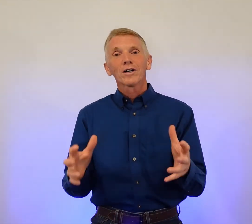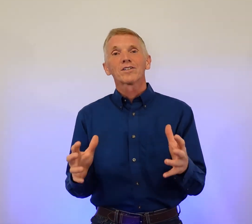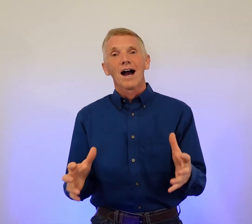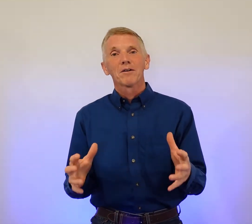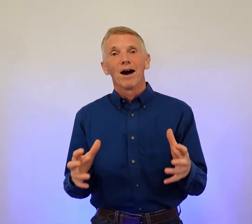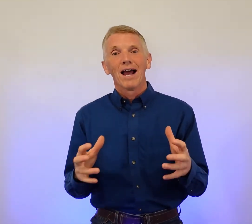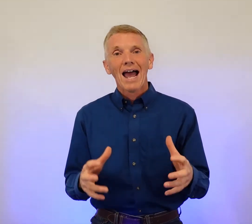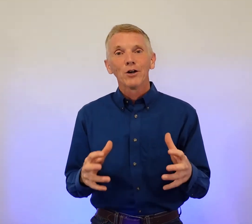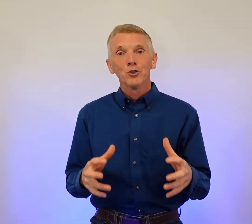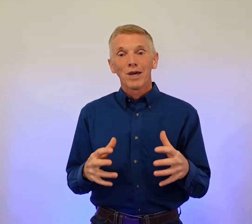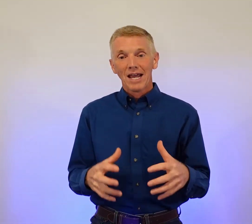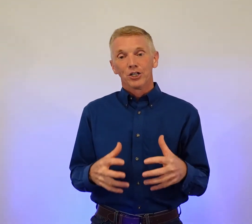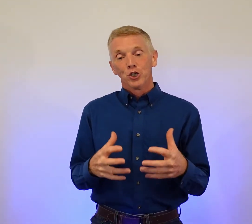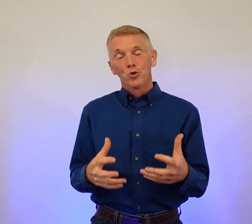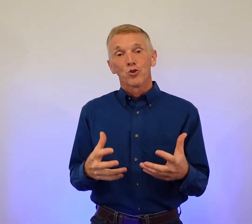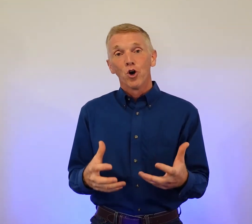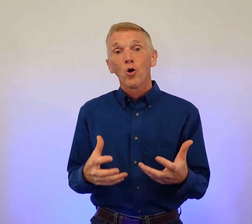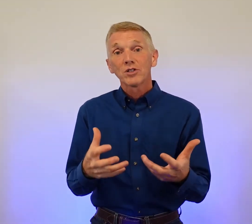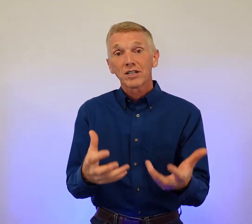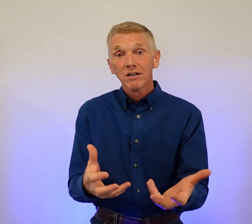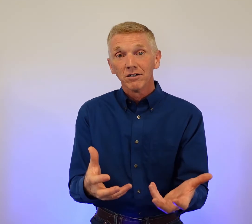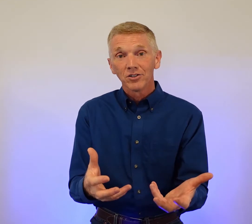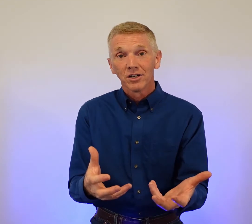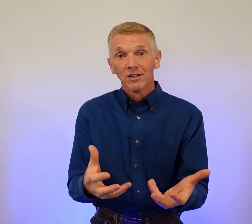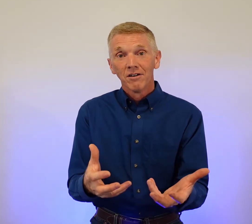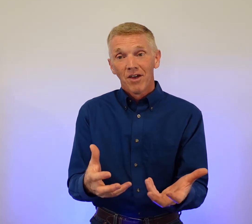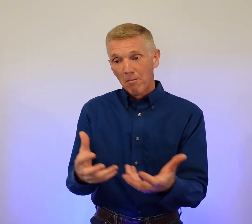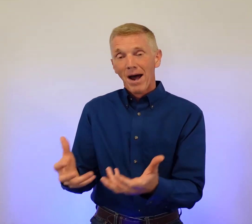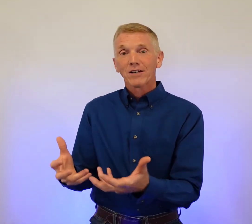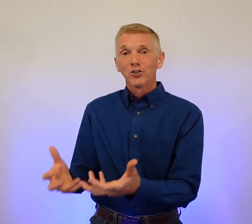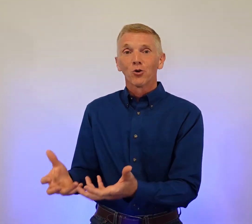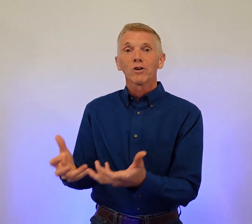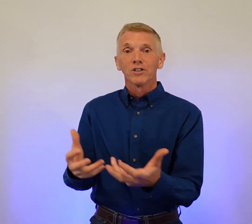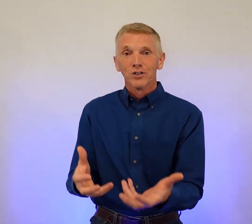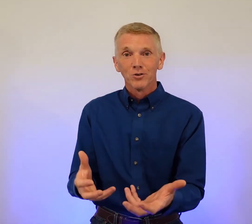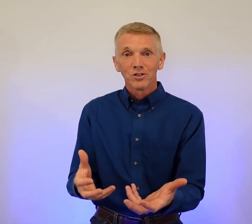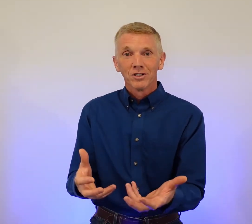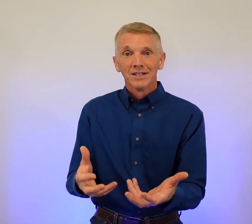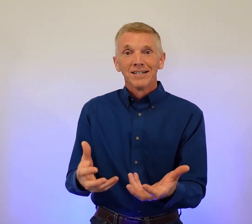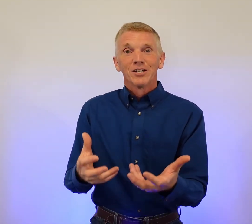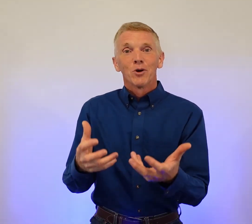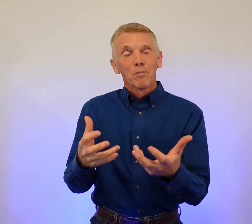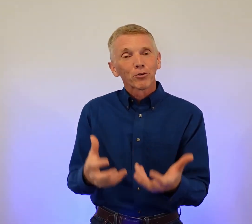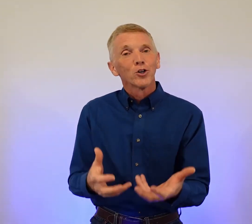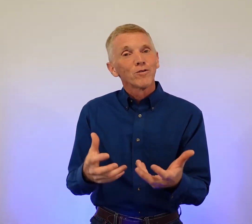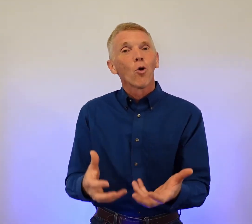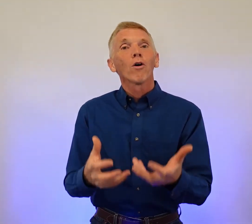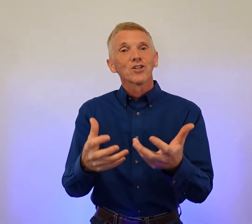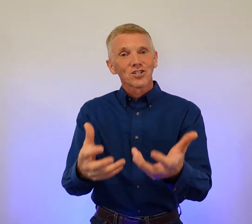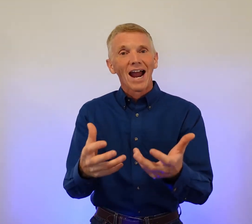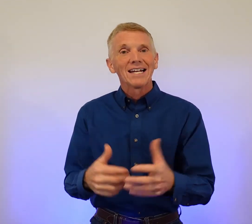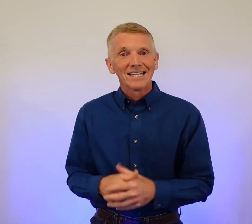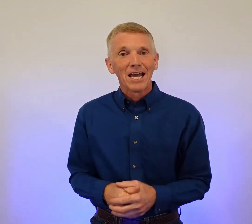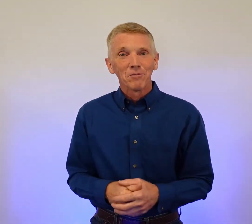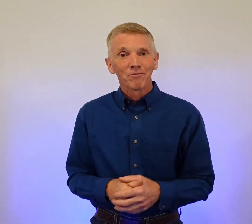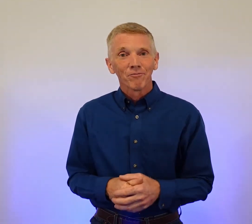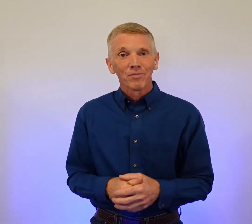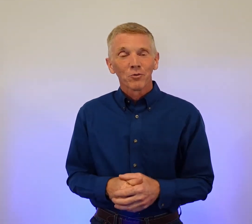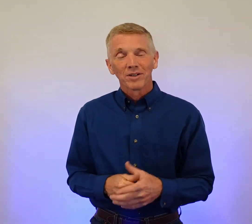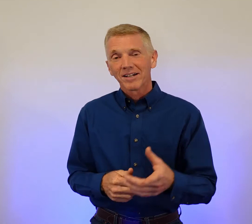talk about how you can use those skills that Michael Jordan used to improve your signing game. We're going to talk